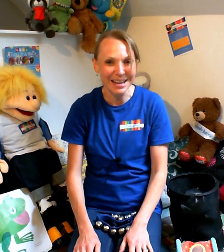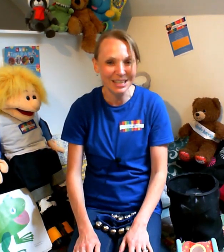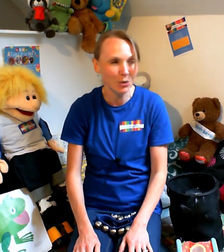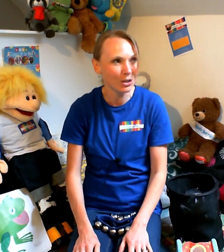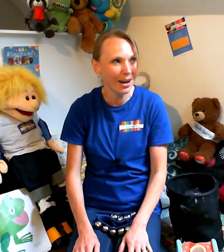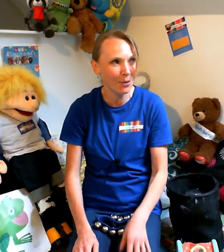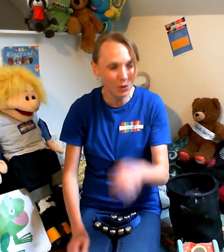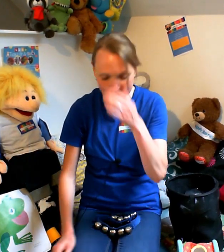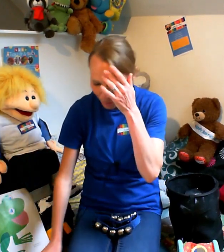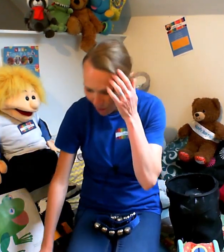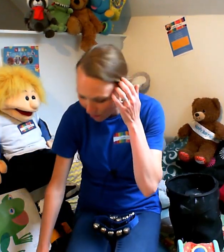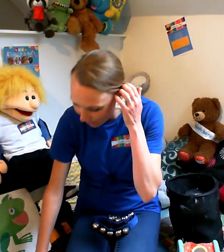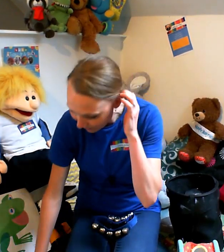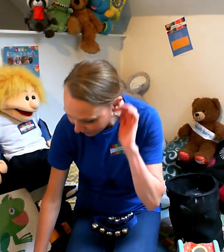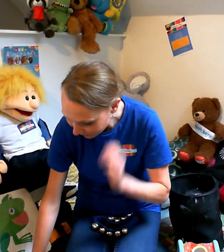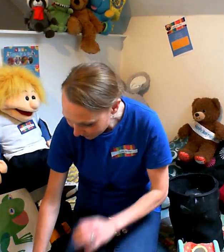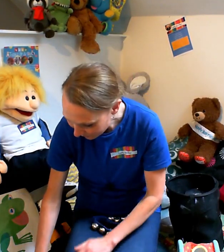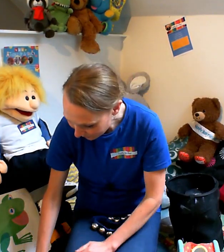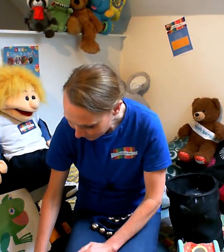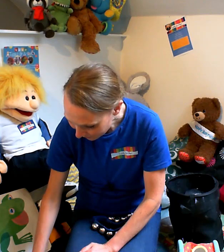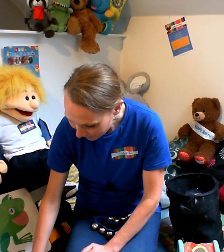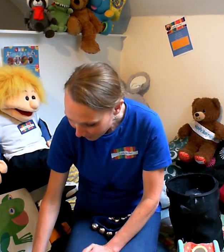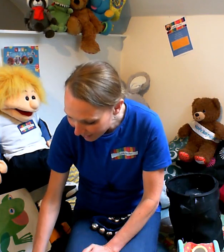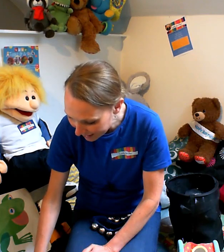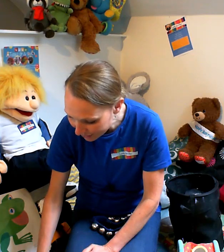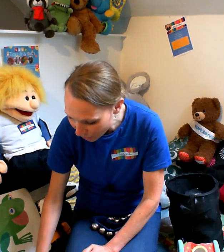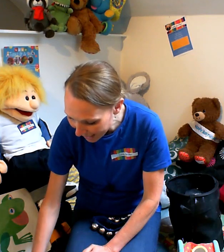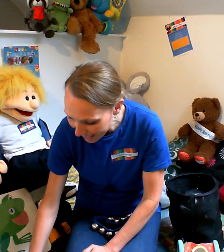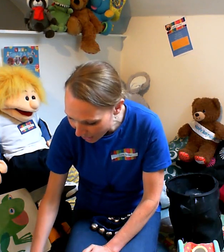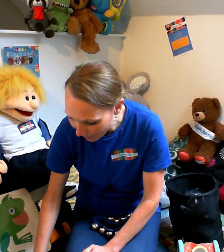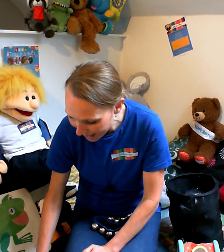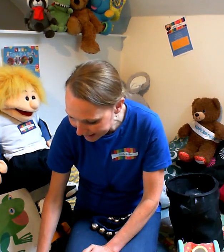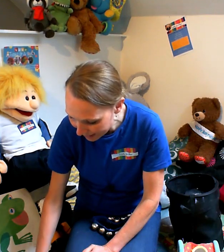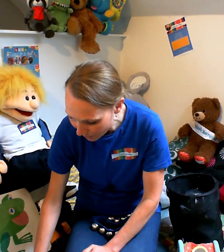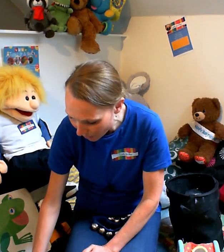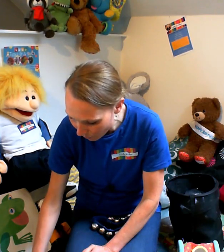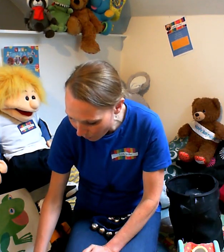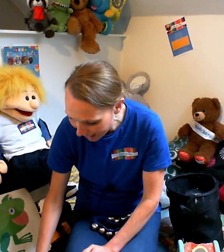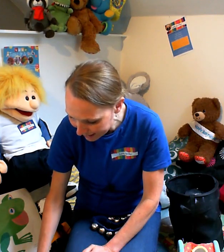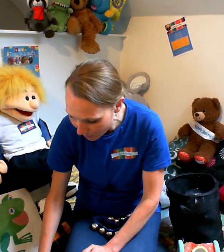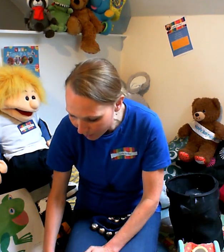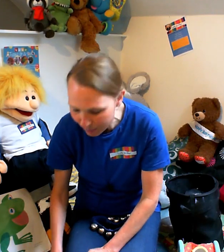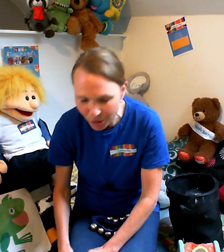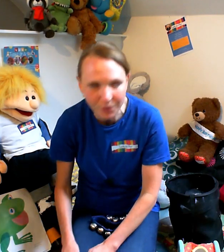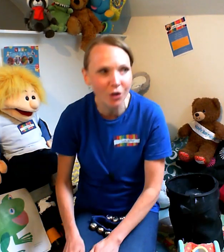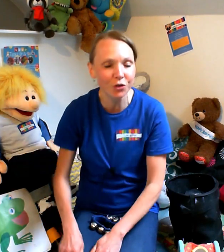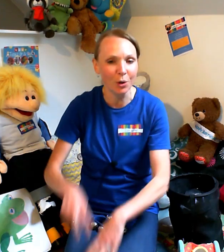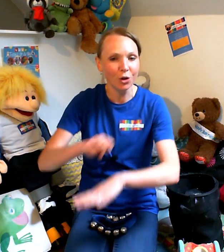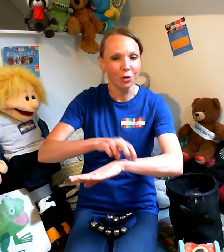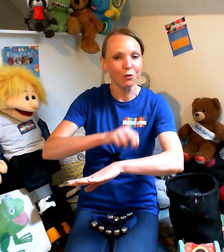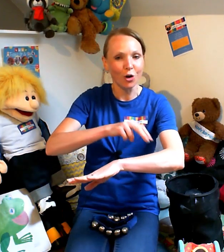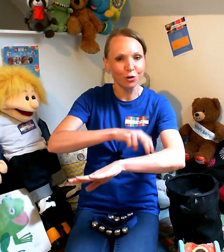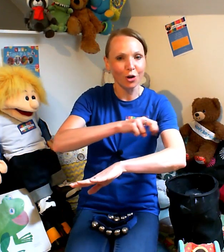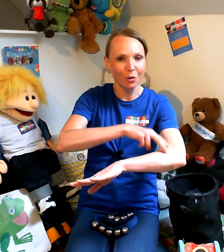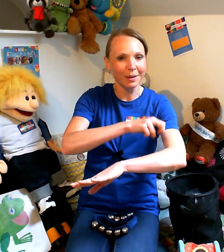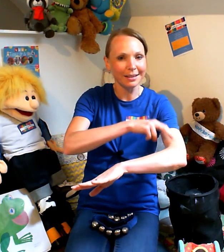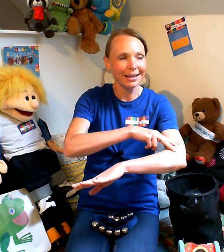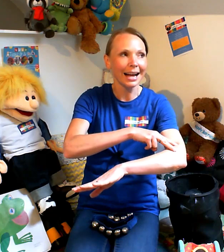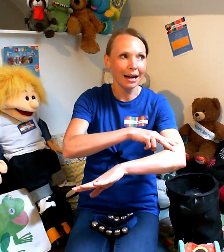Shall we try it once more? That is good. I know. I tell you what. Why don't we move on to another frog song, being as I